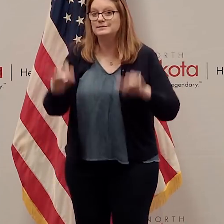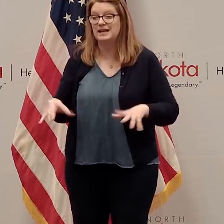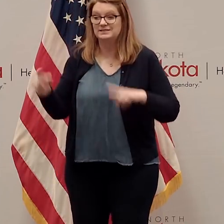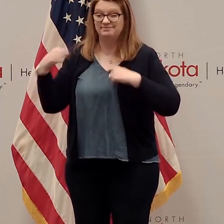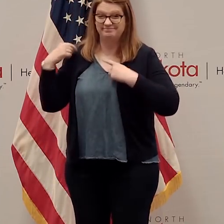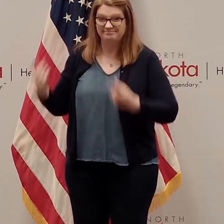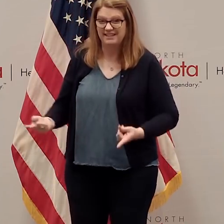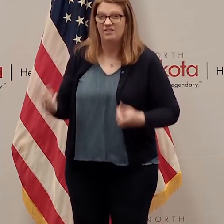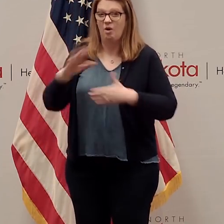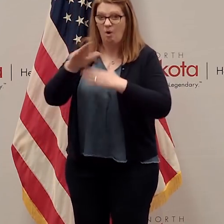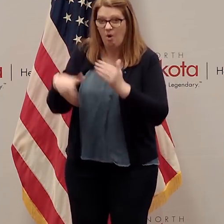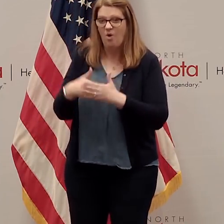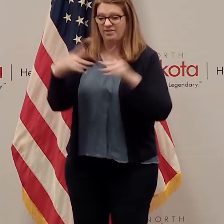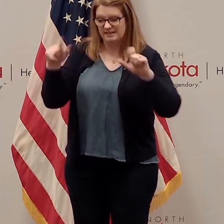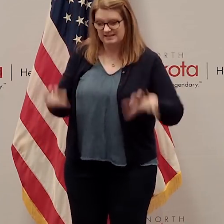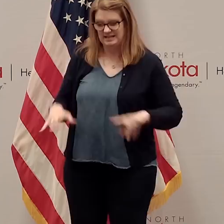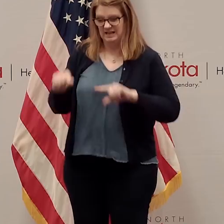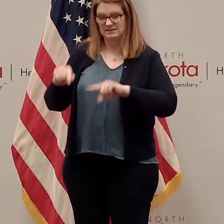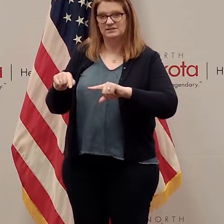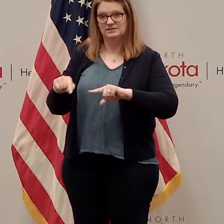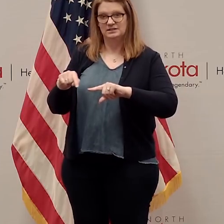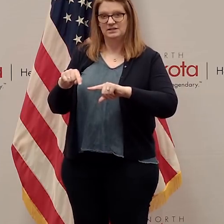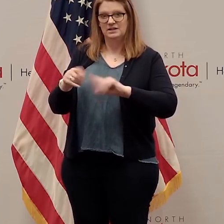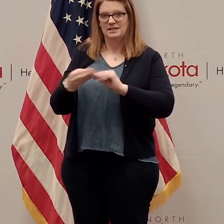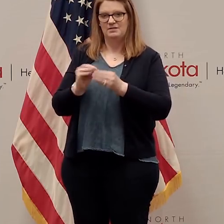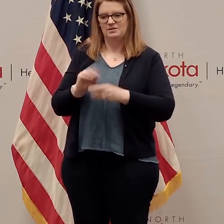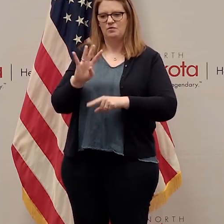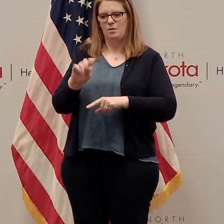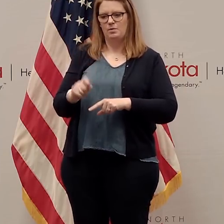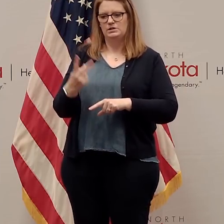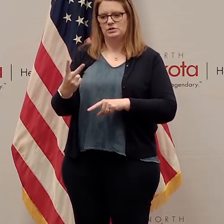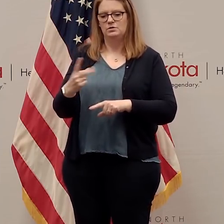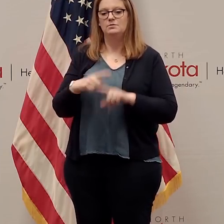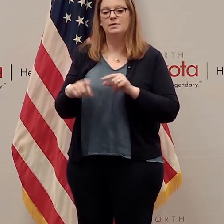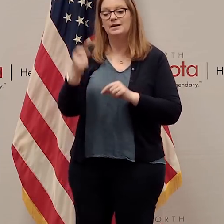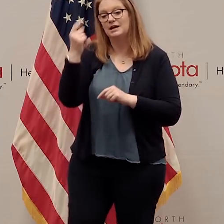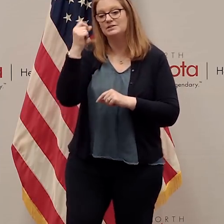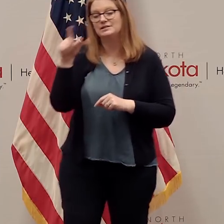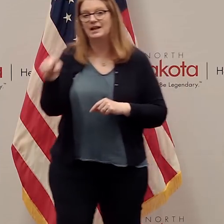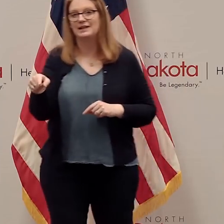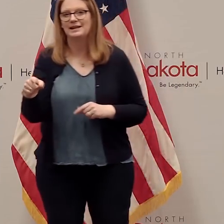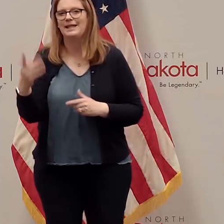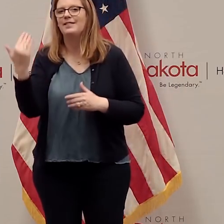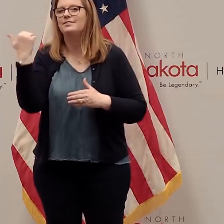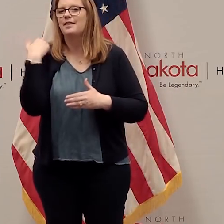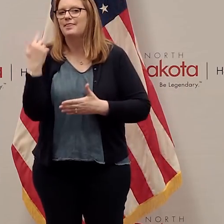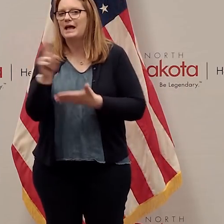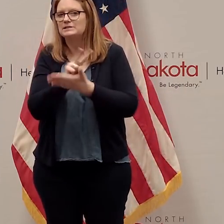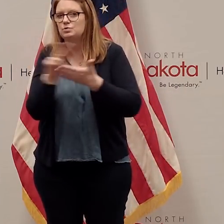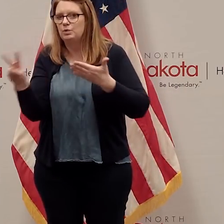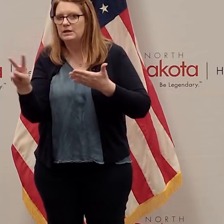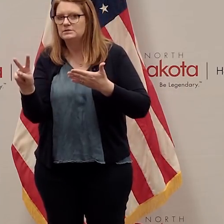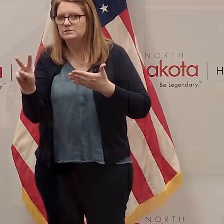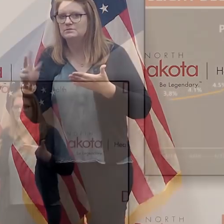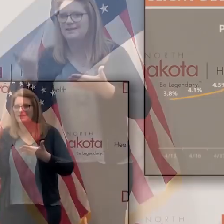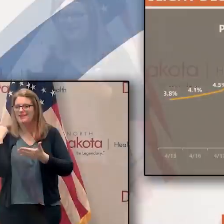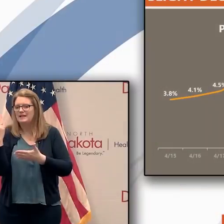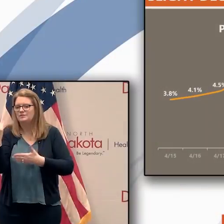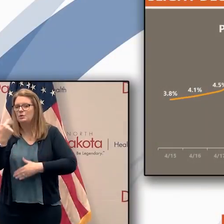case back on March 11. This is just showing the rolling last 2 weeks. We take the most current last 14